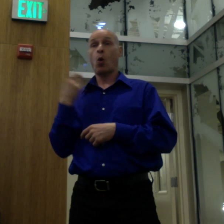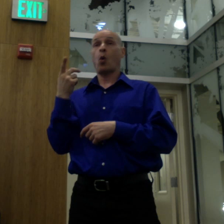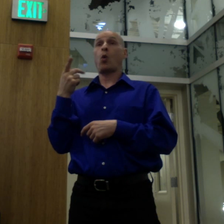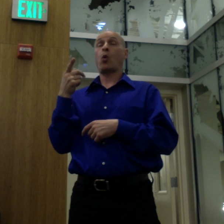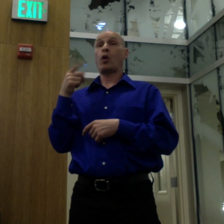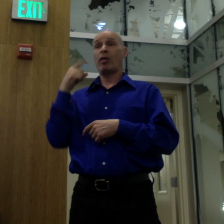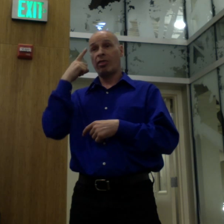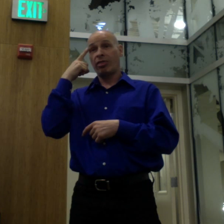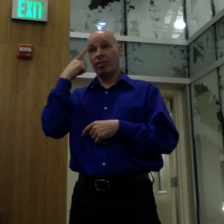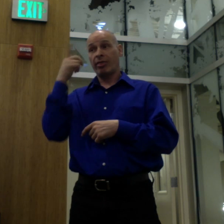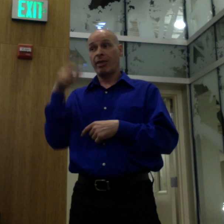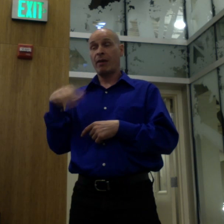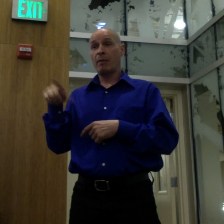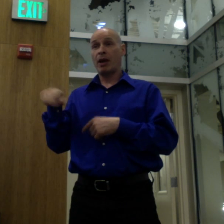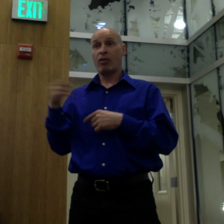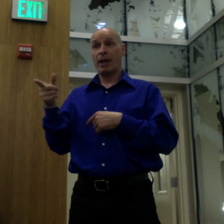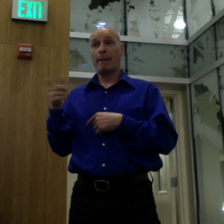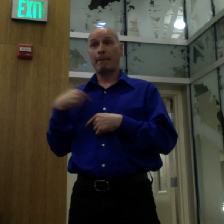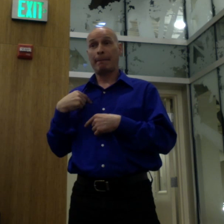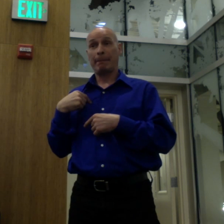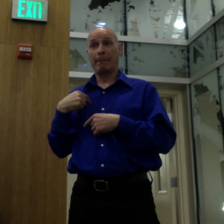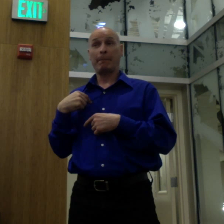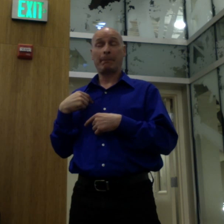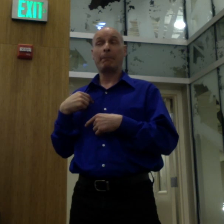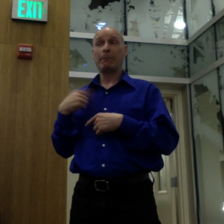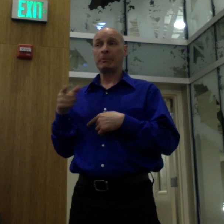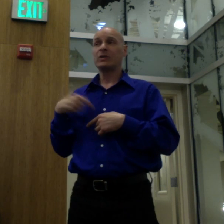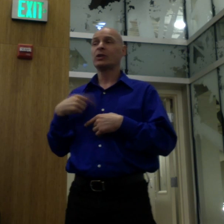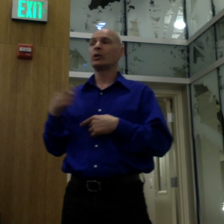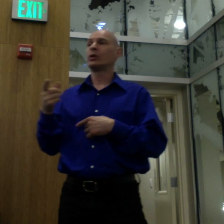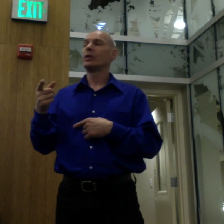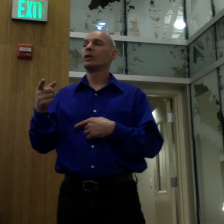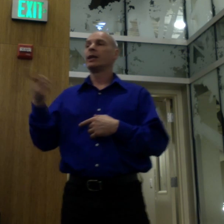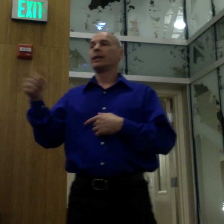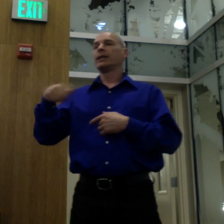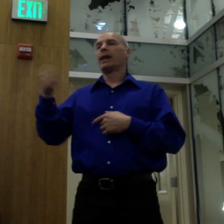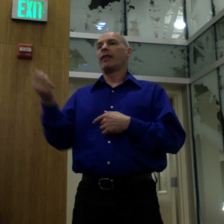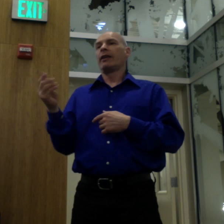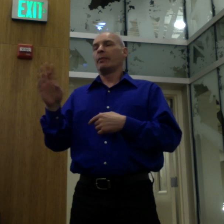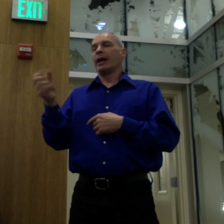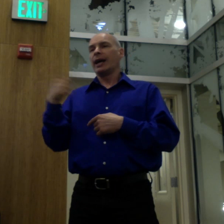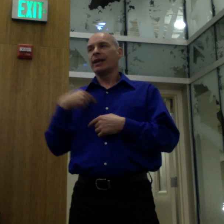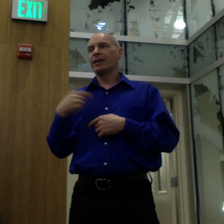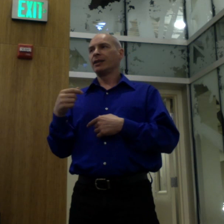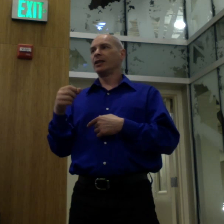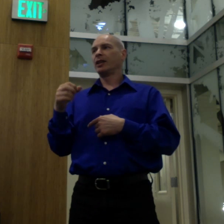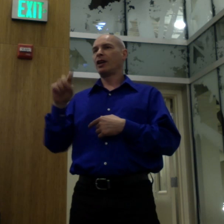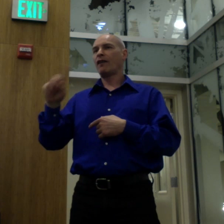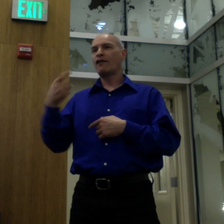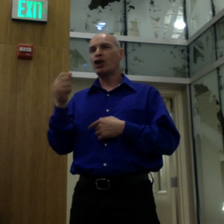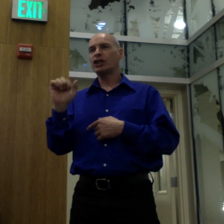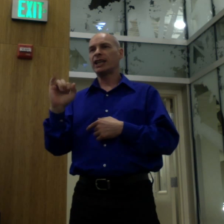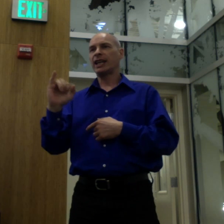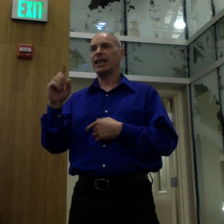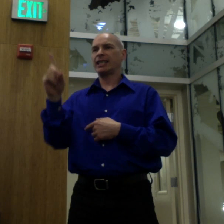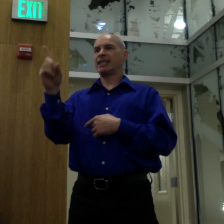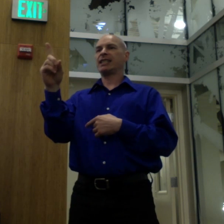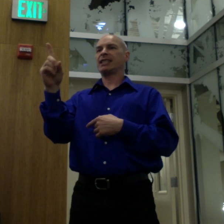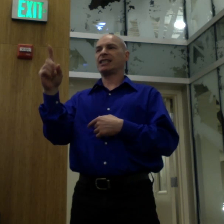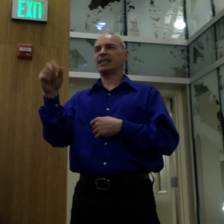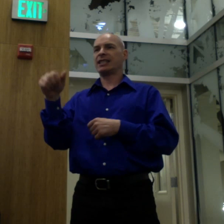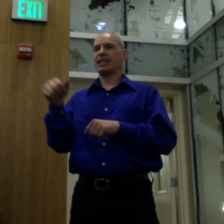food. And then I also have that, which is going to have a little bit of first aid, it's going to have a fire source, a bandana,